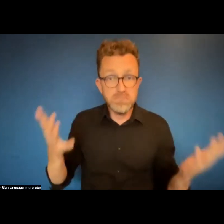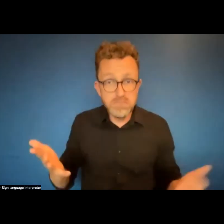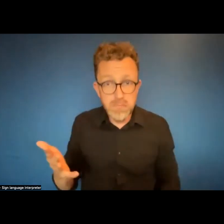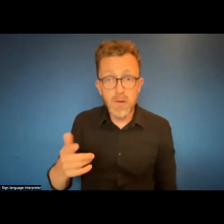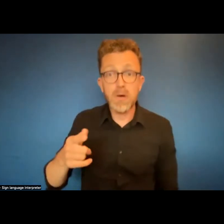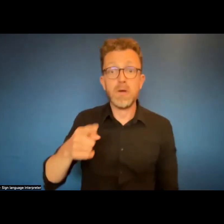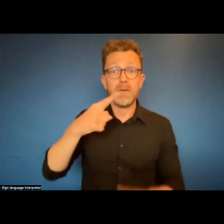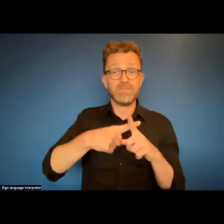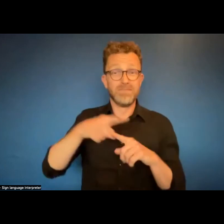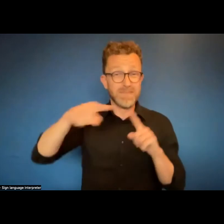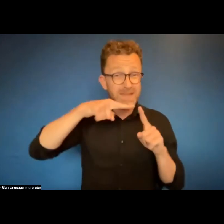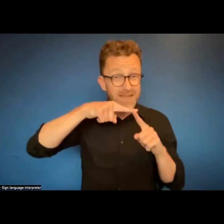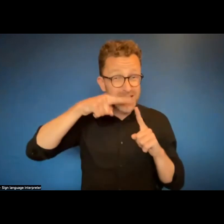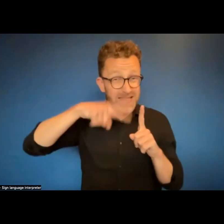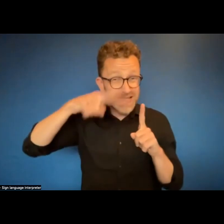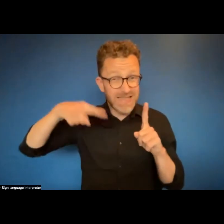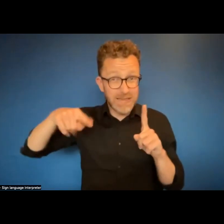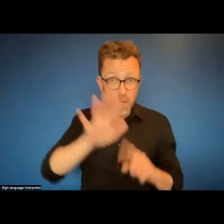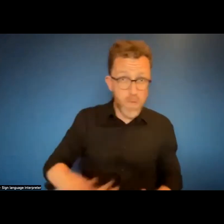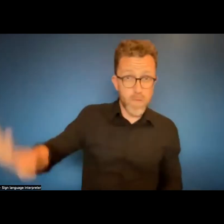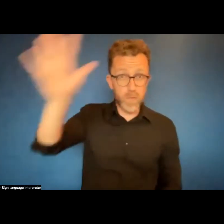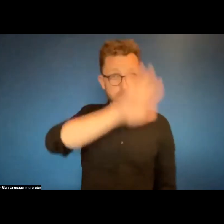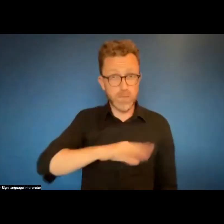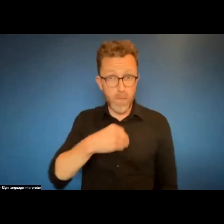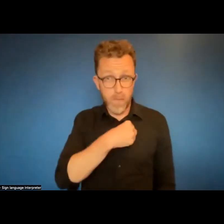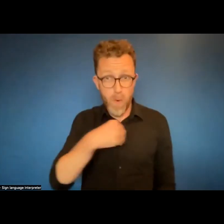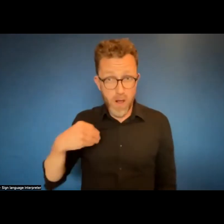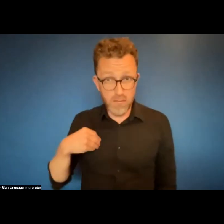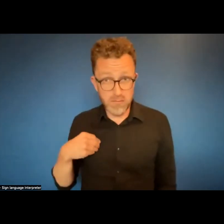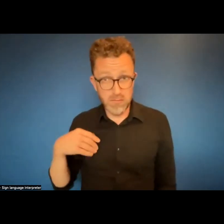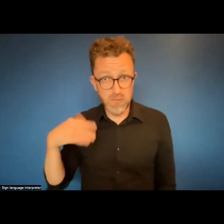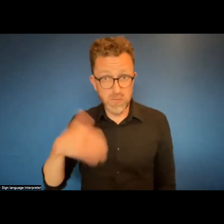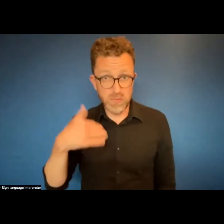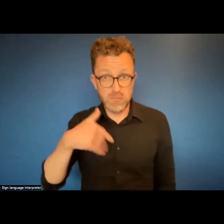of those refugees would like to stay in Poland.